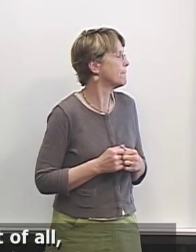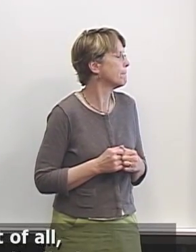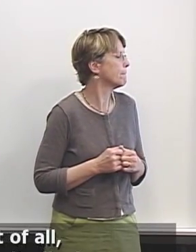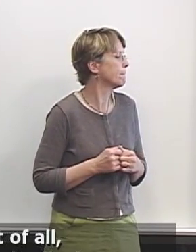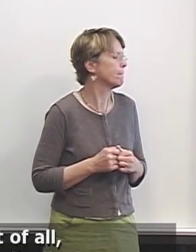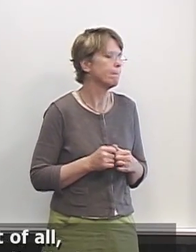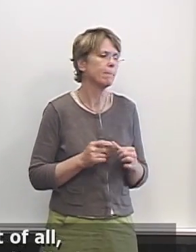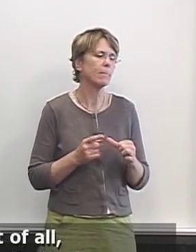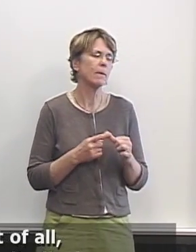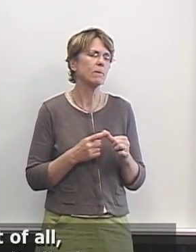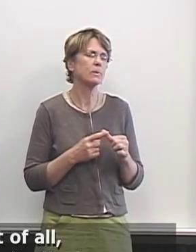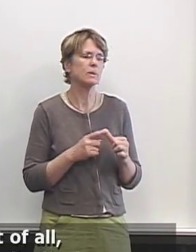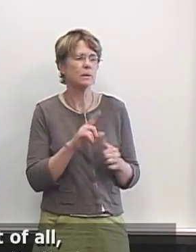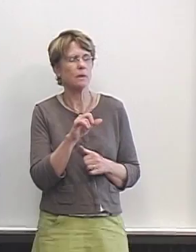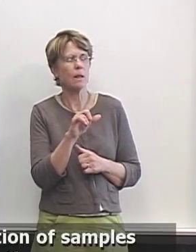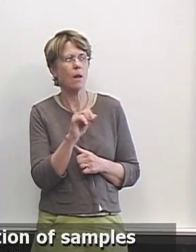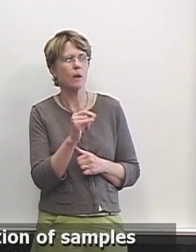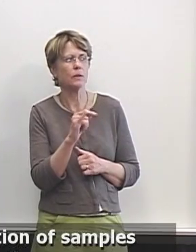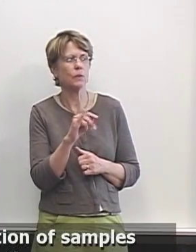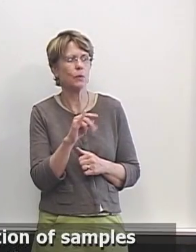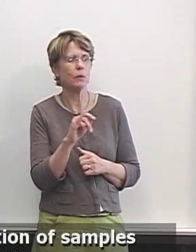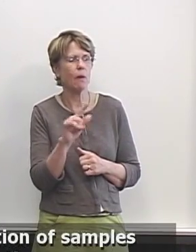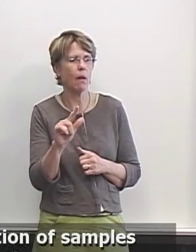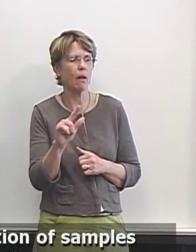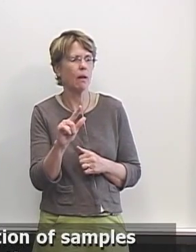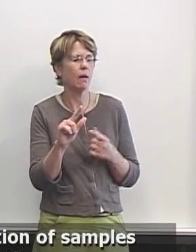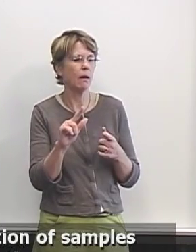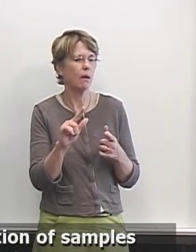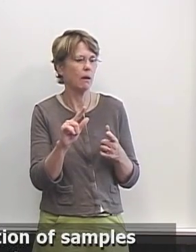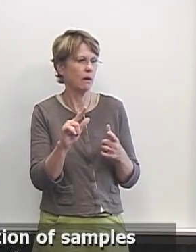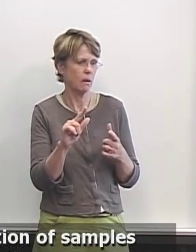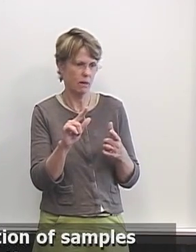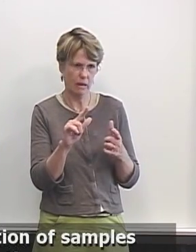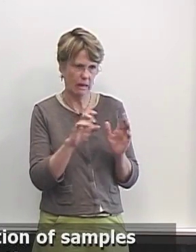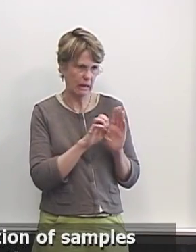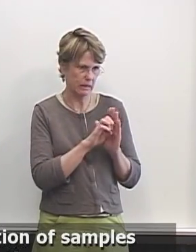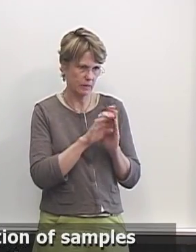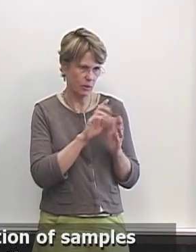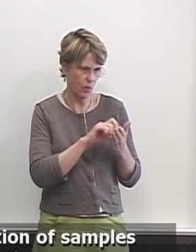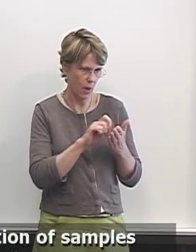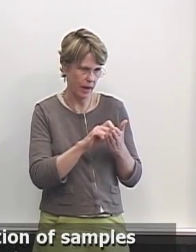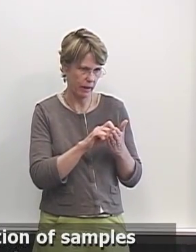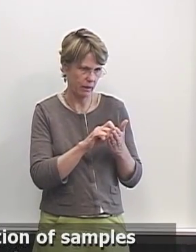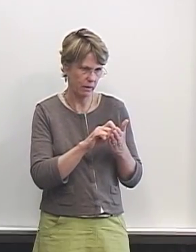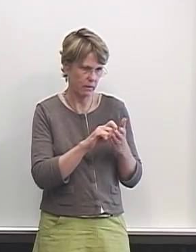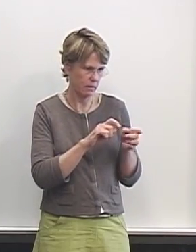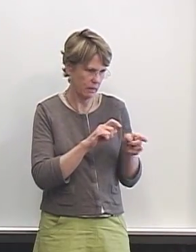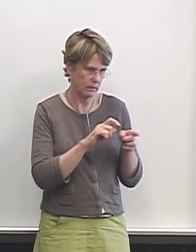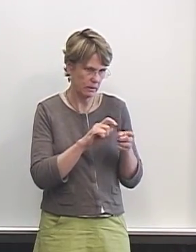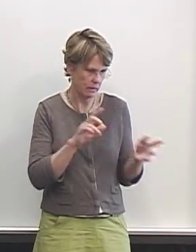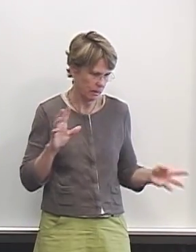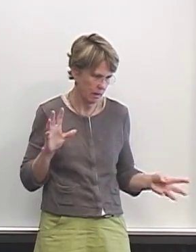First of all, it's longitudinal. It's a collection of samples over time.